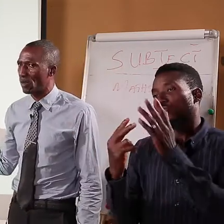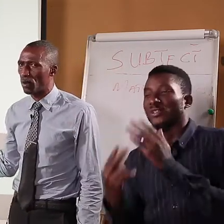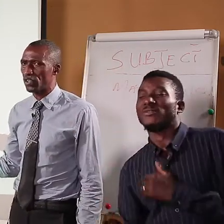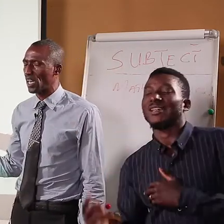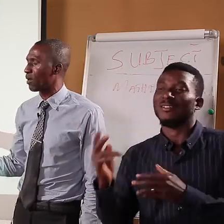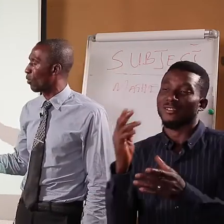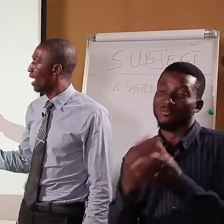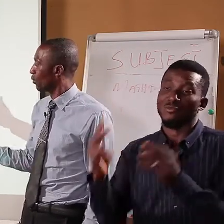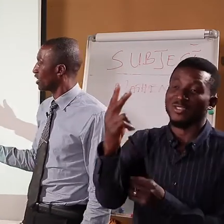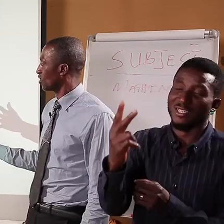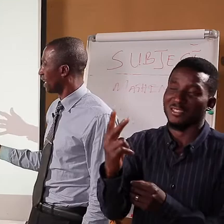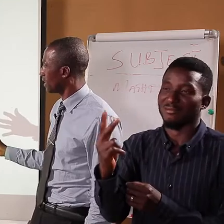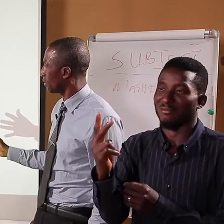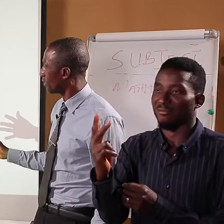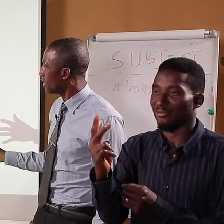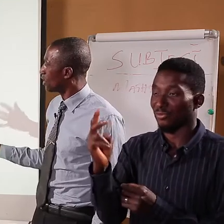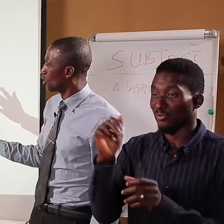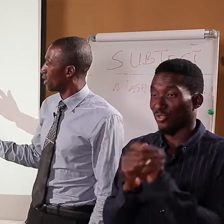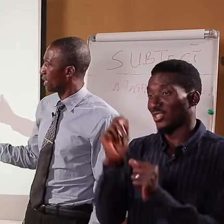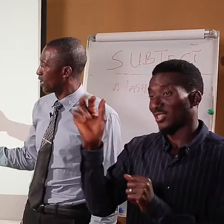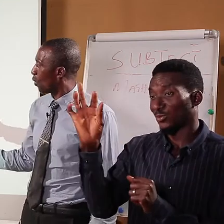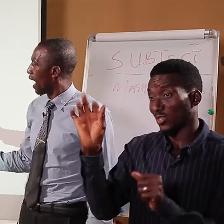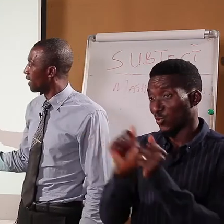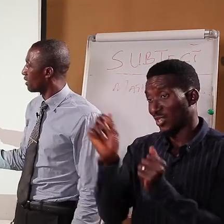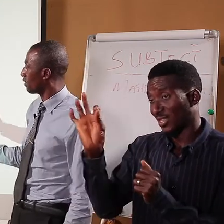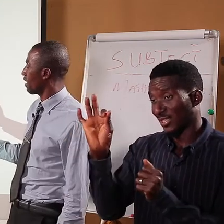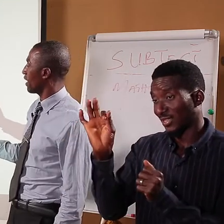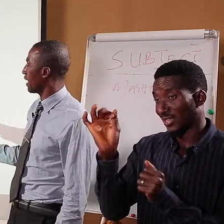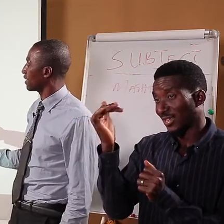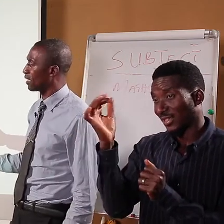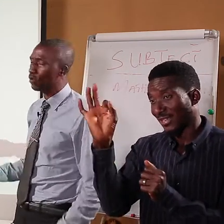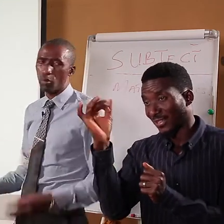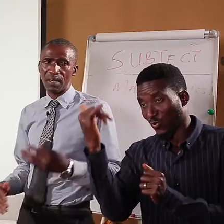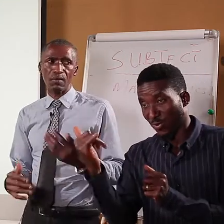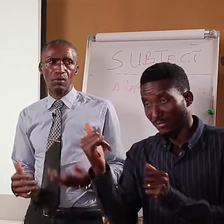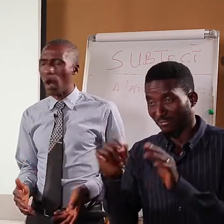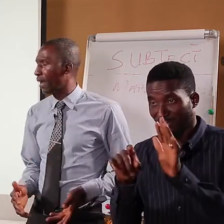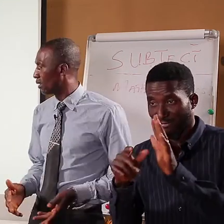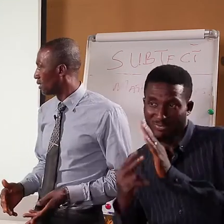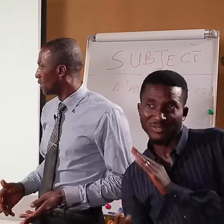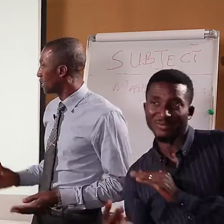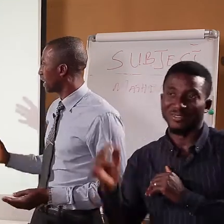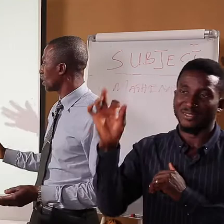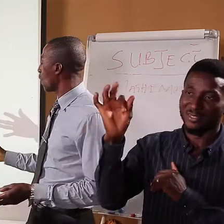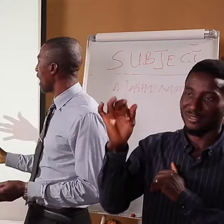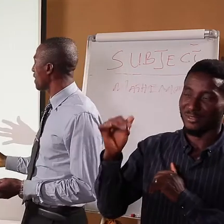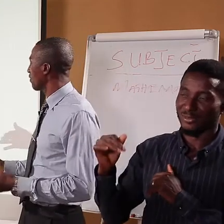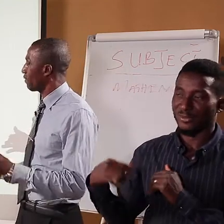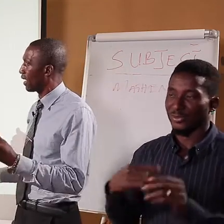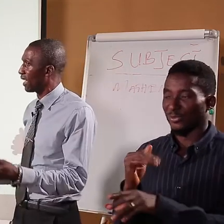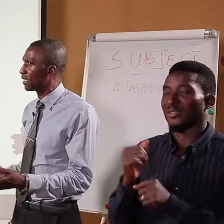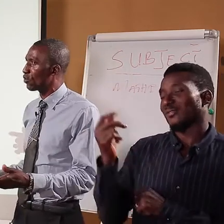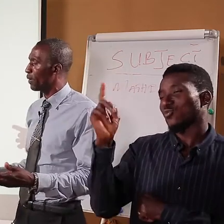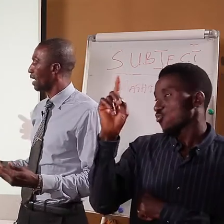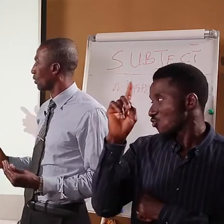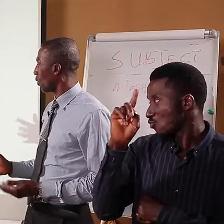sides by the coefficient of y, which is 19. So 19y divided by 19, you'll be left with y. 19y divided